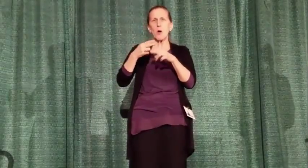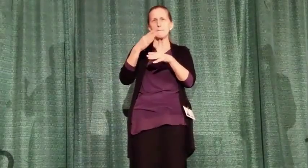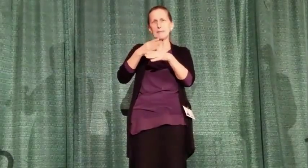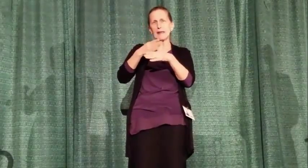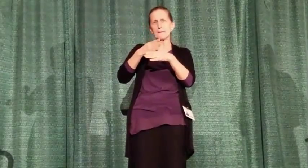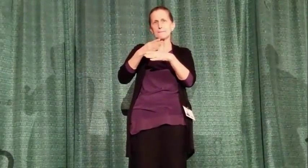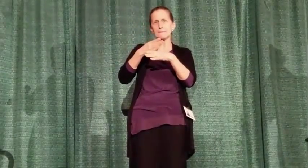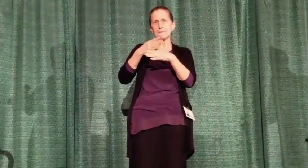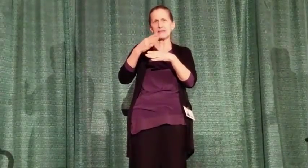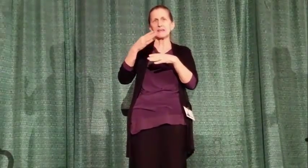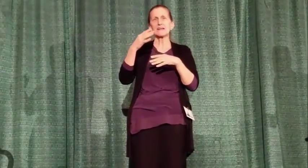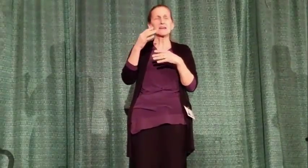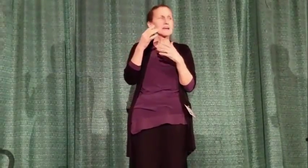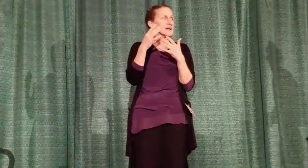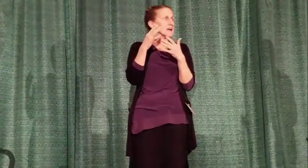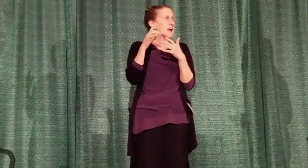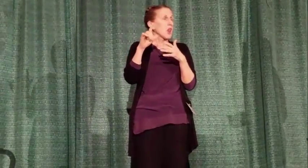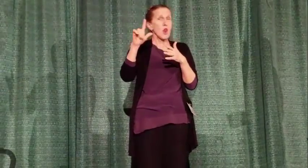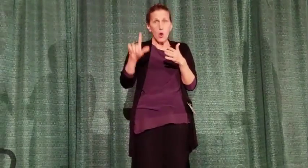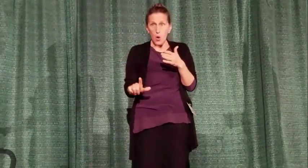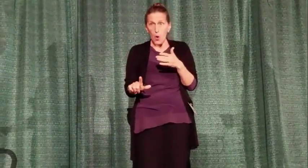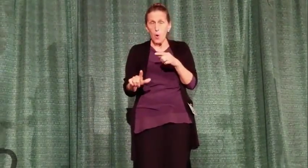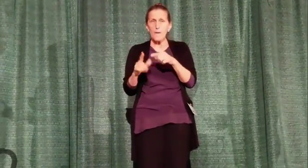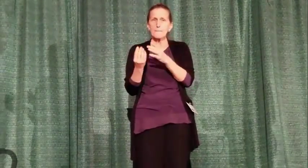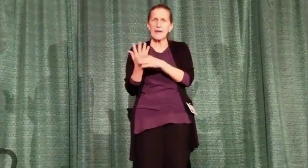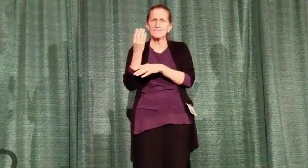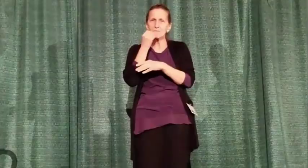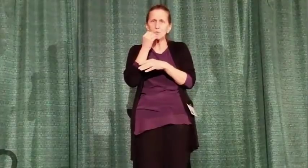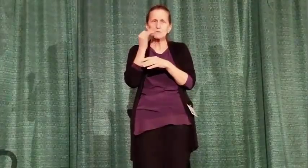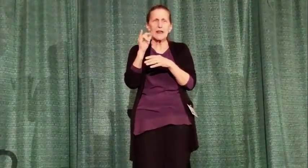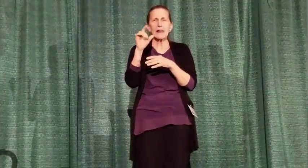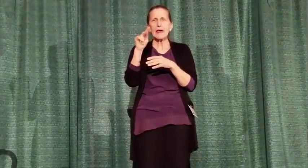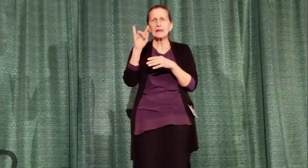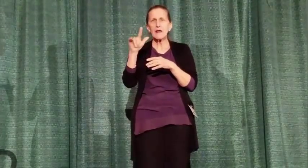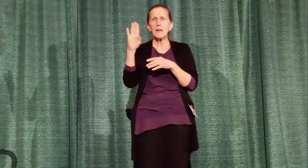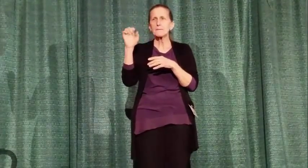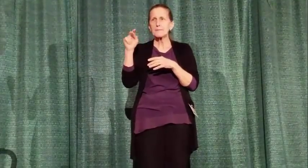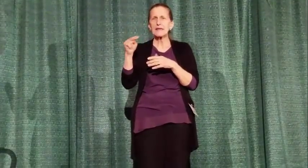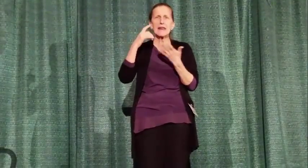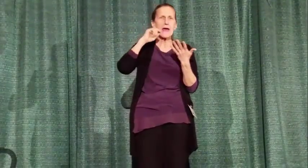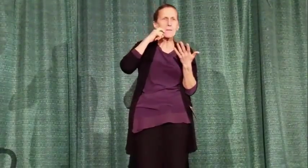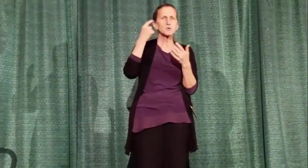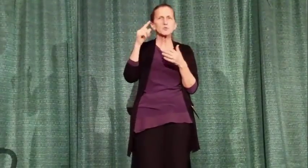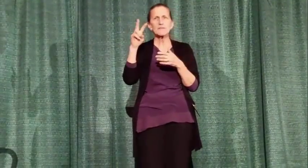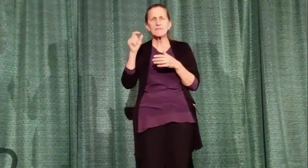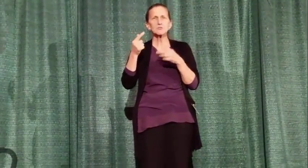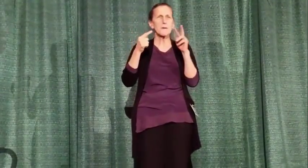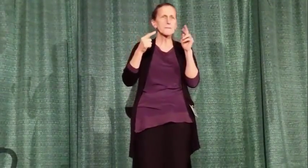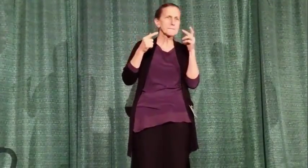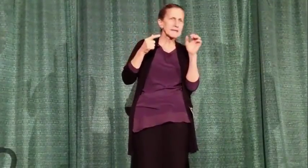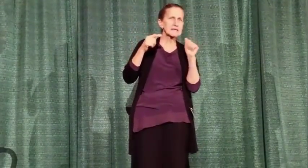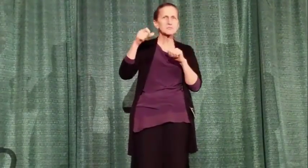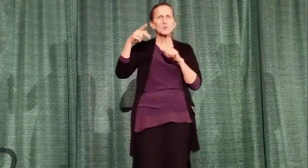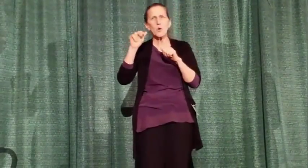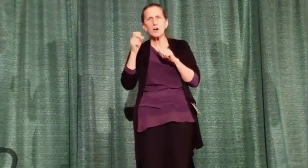wheat. And of course, low glycemic load vegetation, plant foods, like lentils and beans and apples and green vegetables and peas and squashes